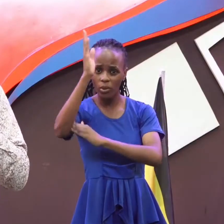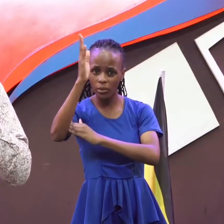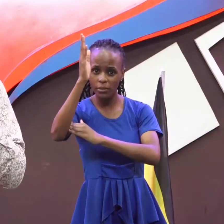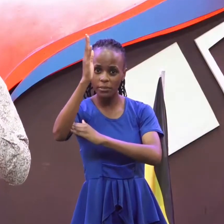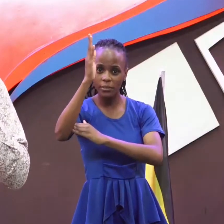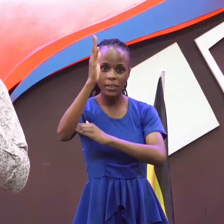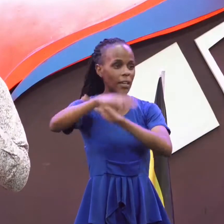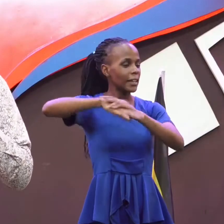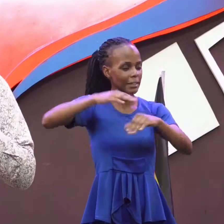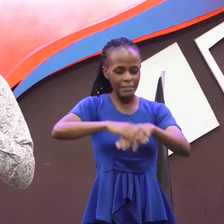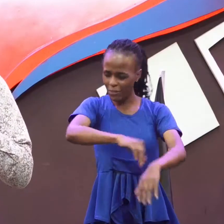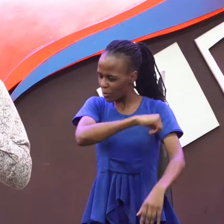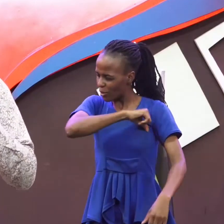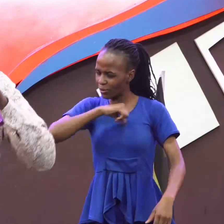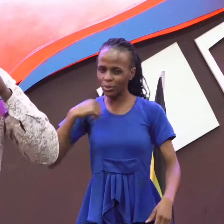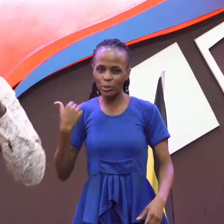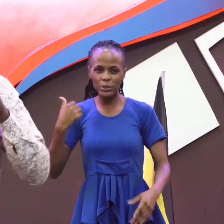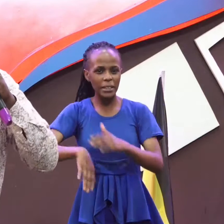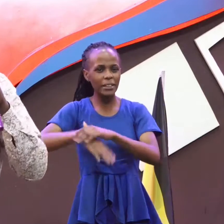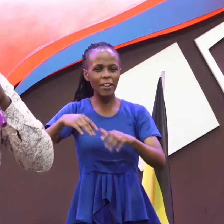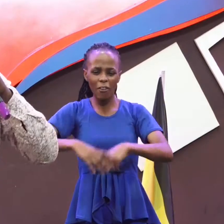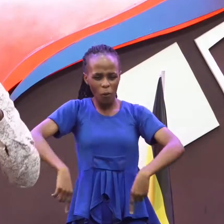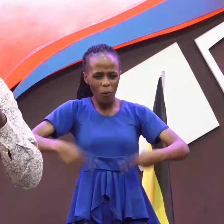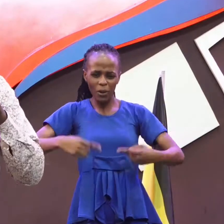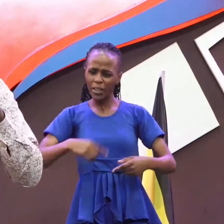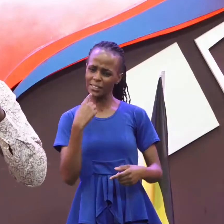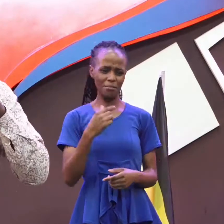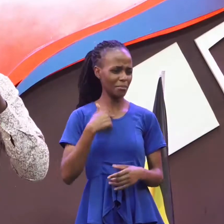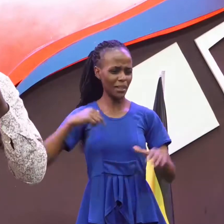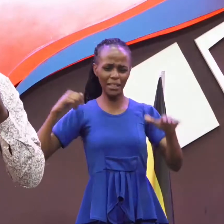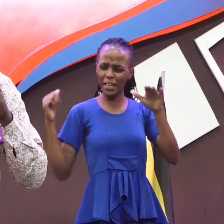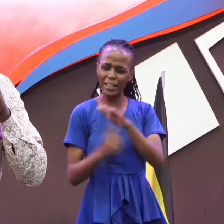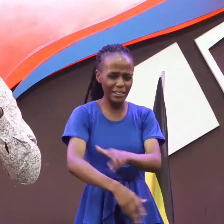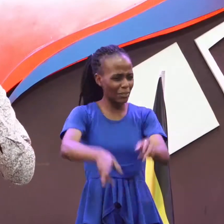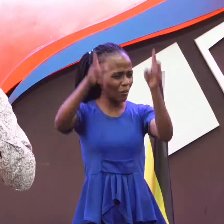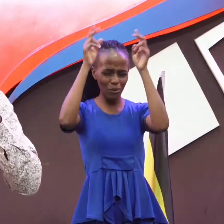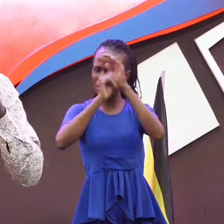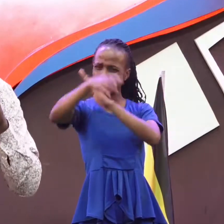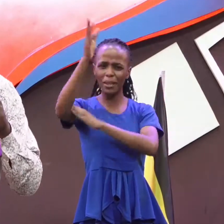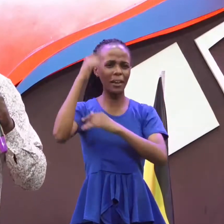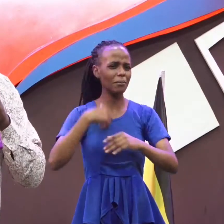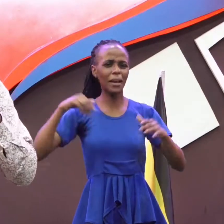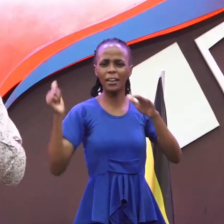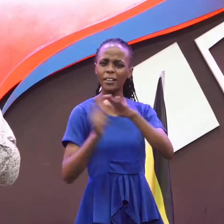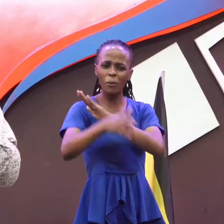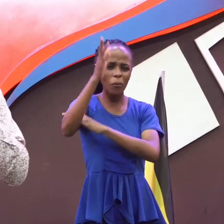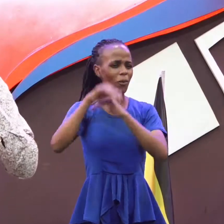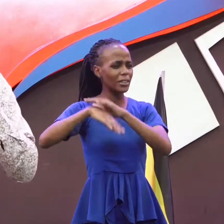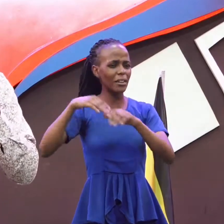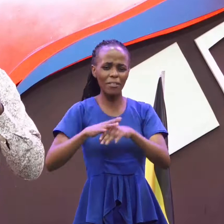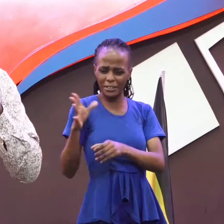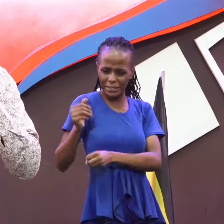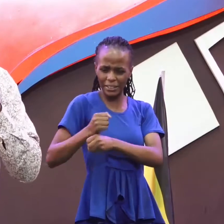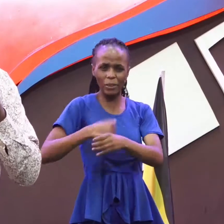to God, don't argue. Don't tell them, I do not belong to God.